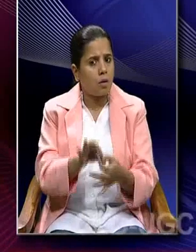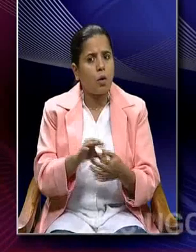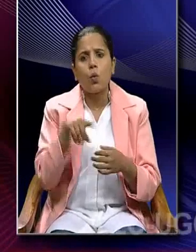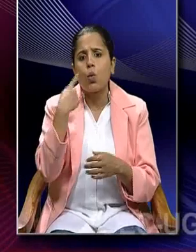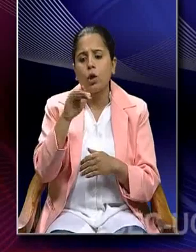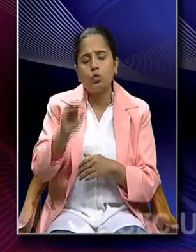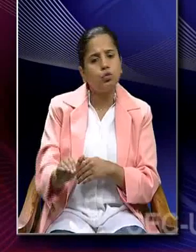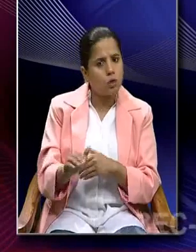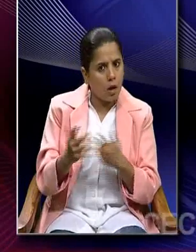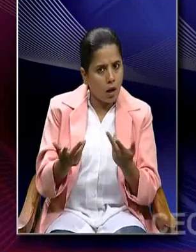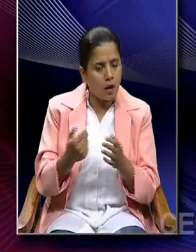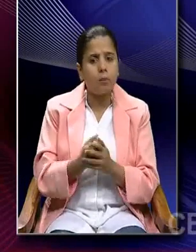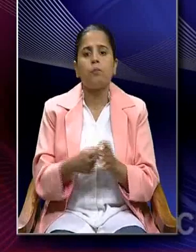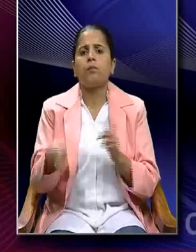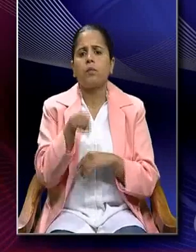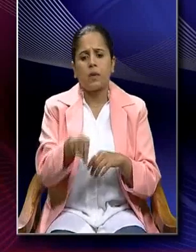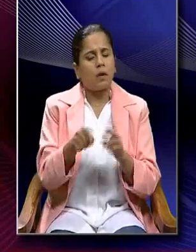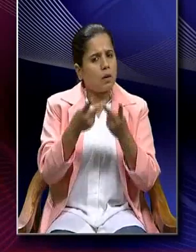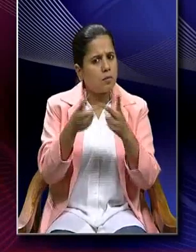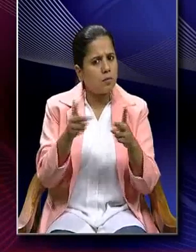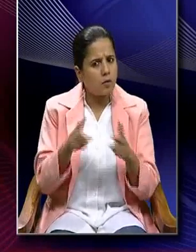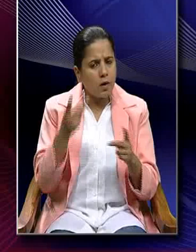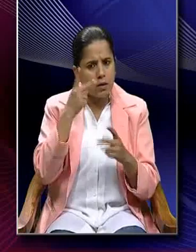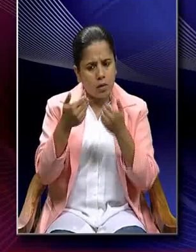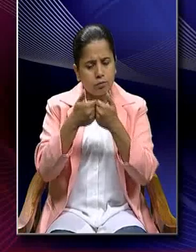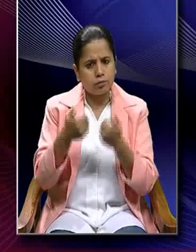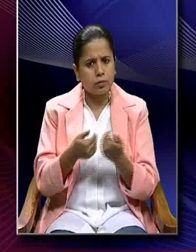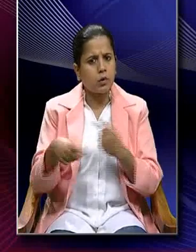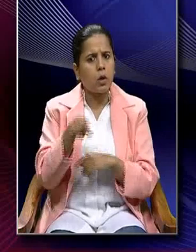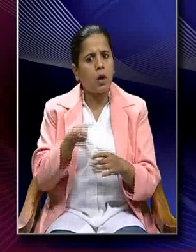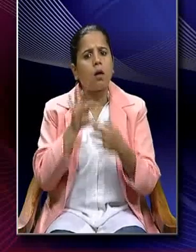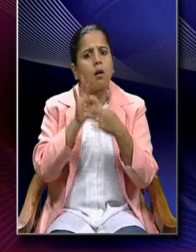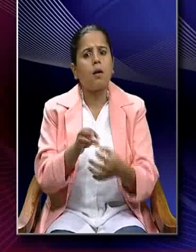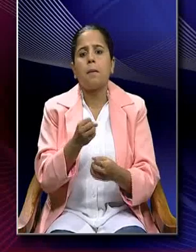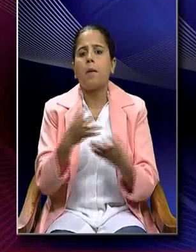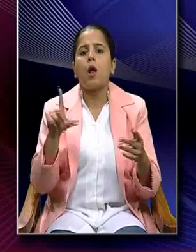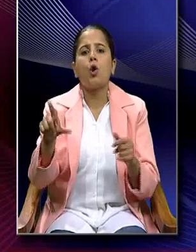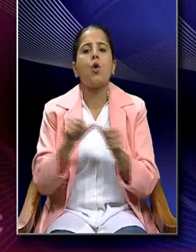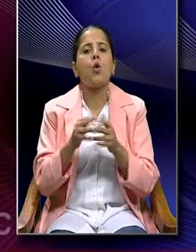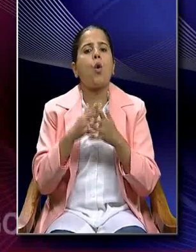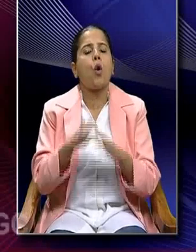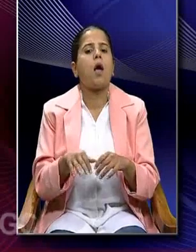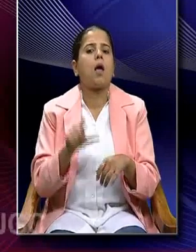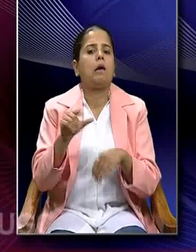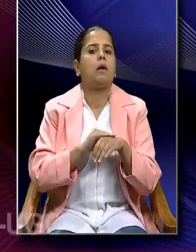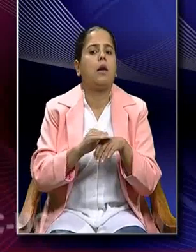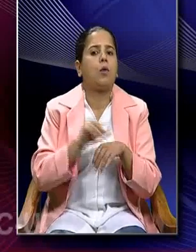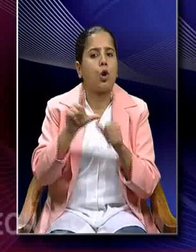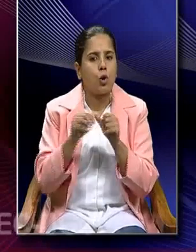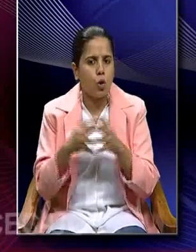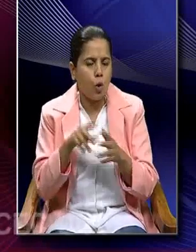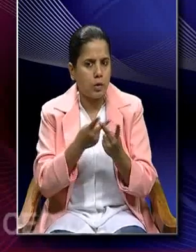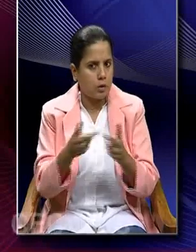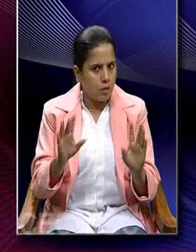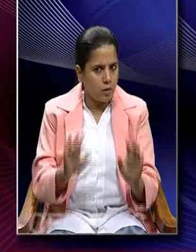a child, and this difference pertains to the various laws which are there. Labor laws are different